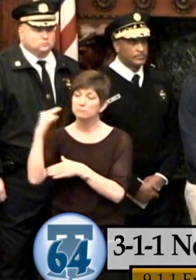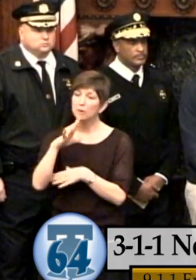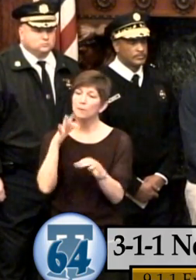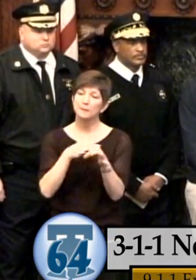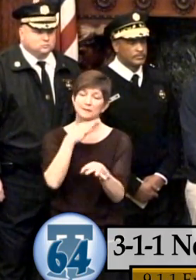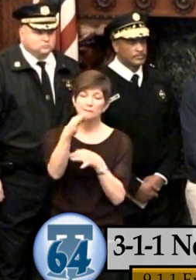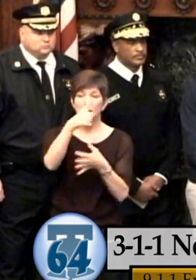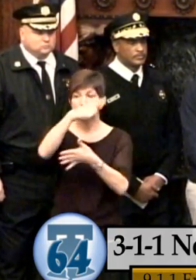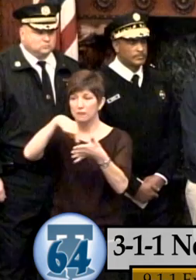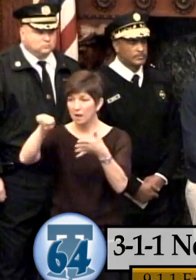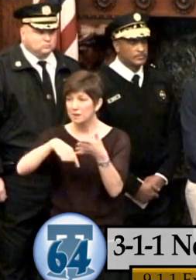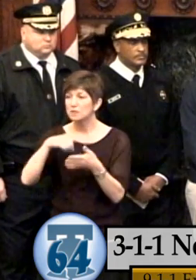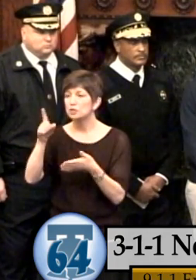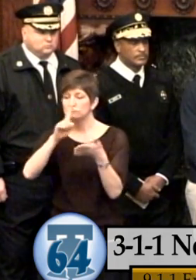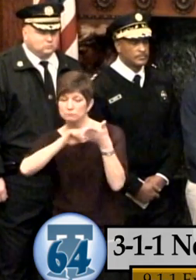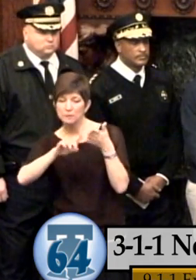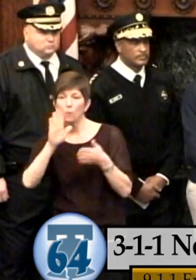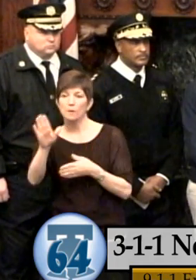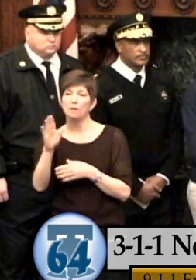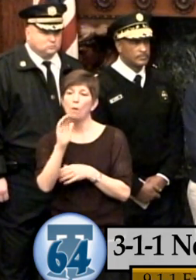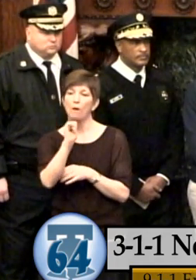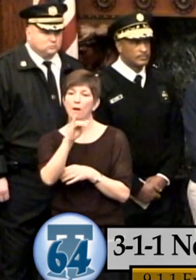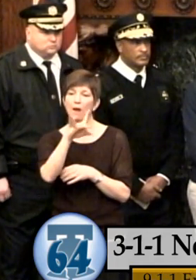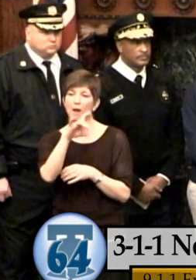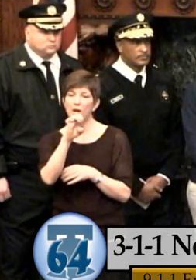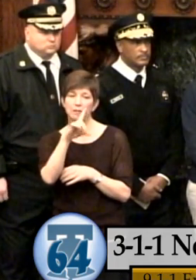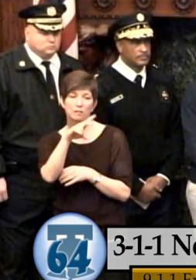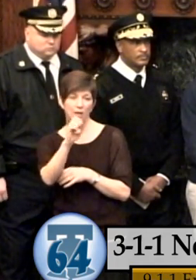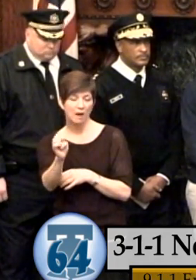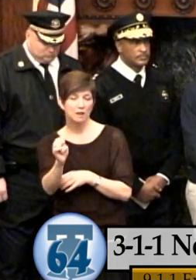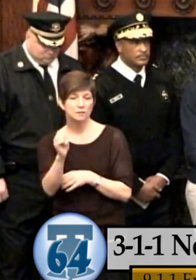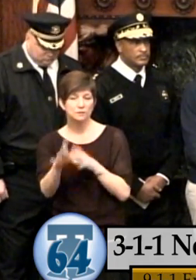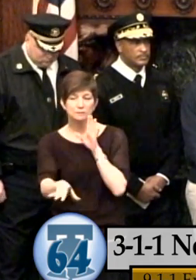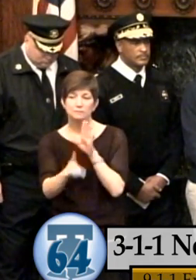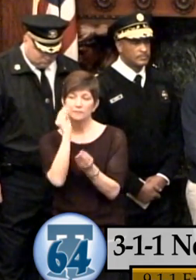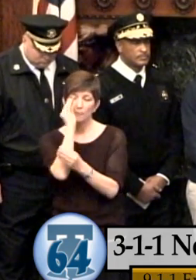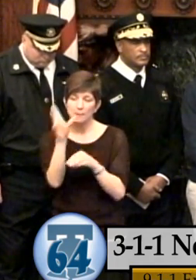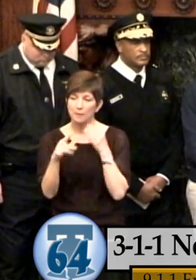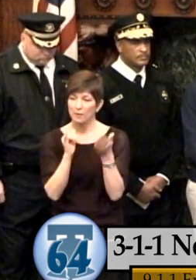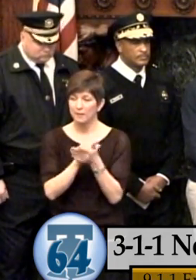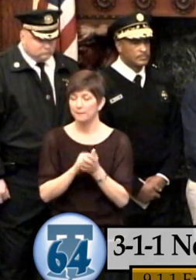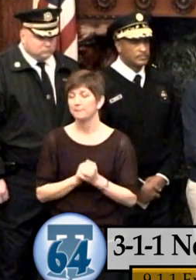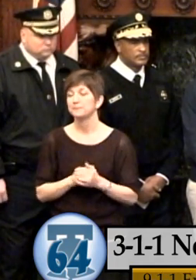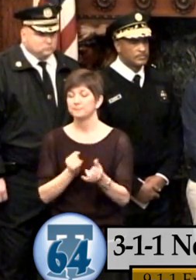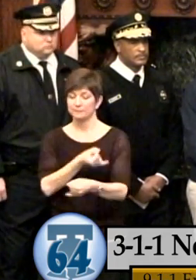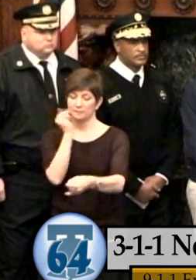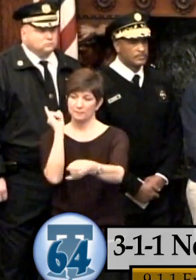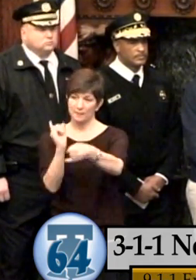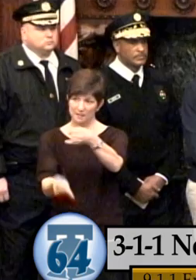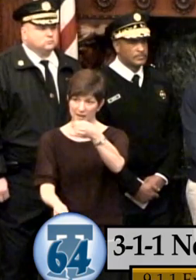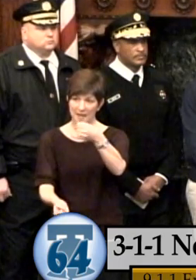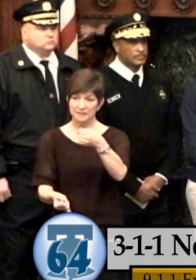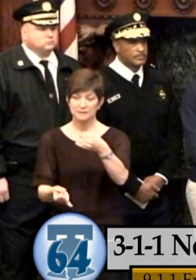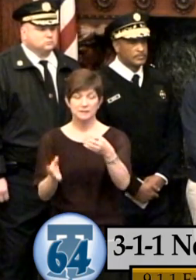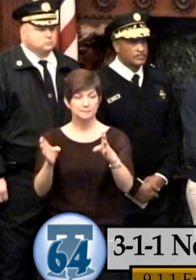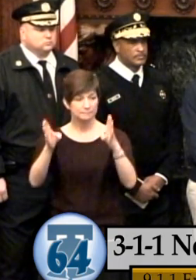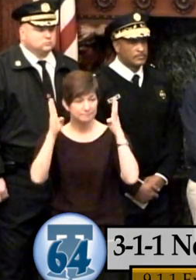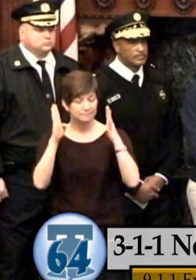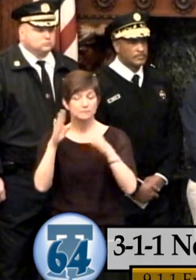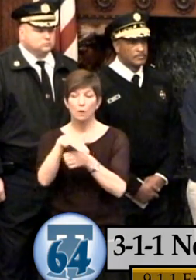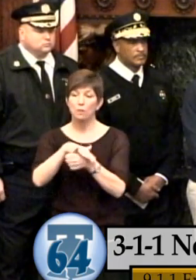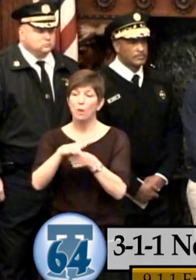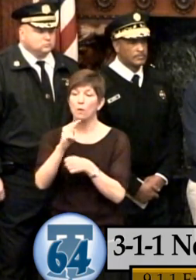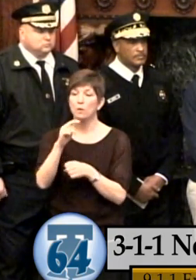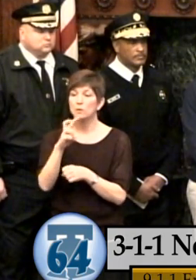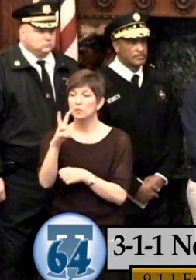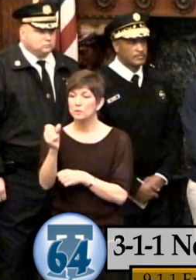or canceled. You should check with your own airline to get specific information in that regard. Lastly, stay tuned to your local